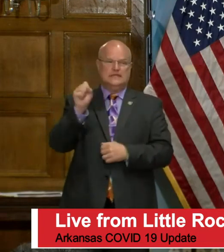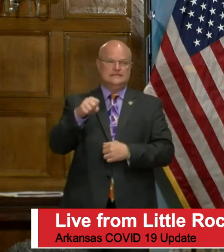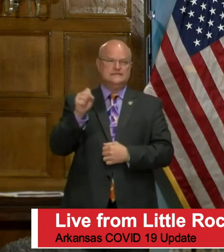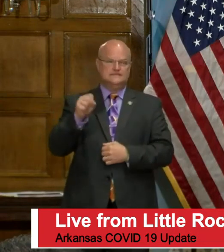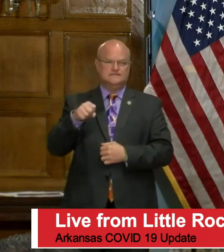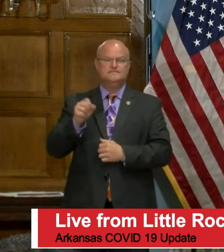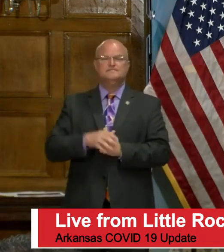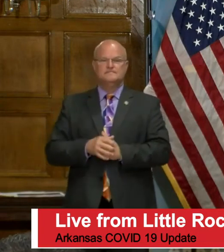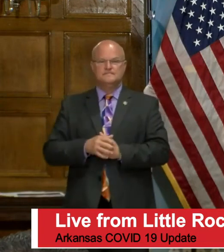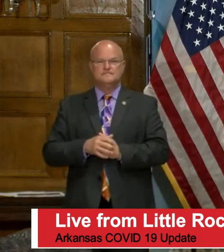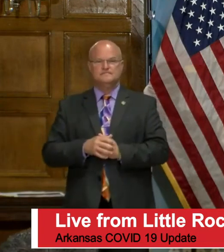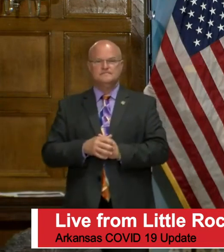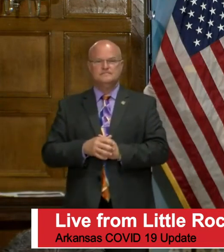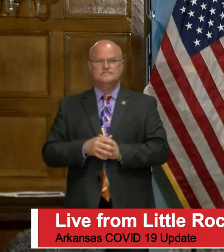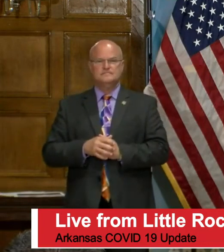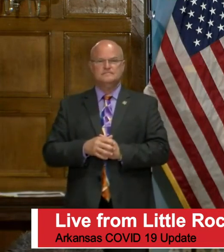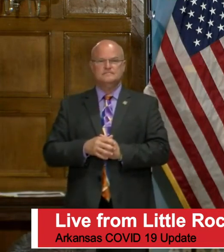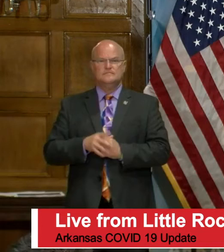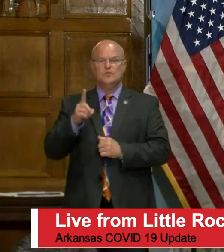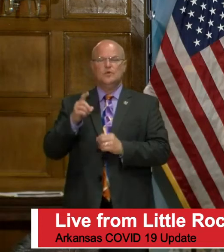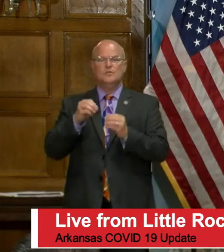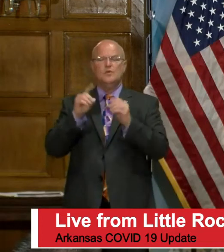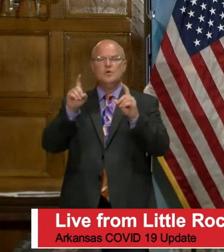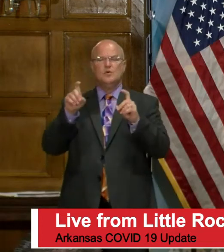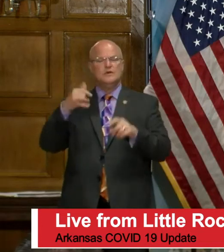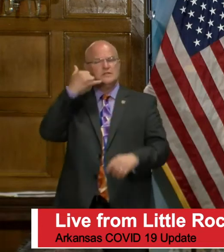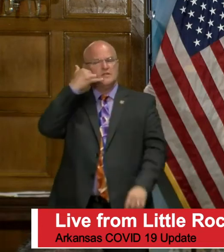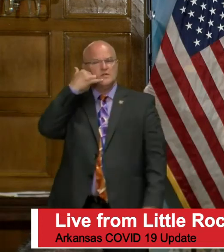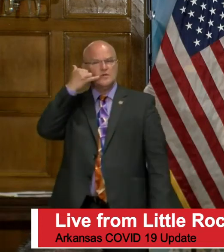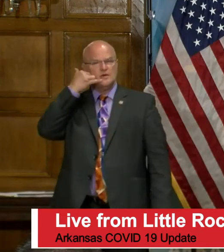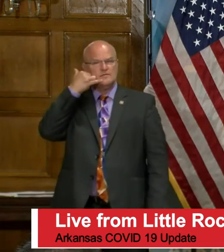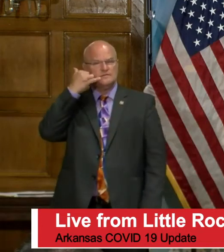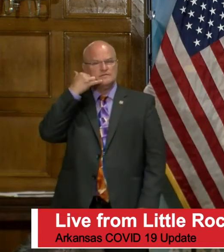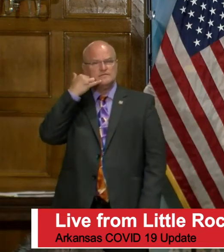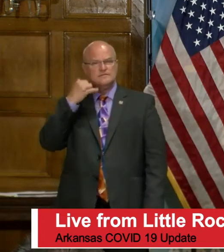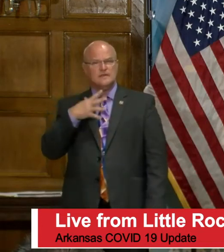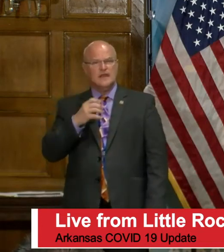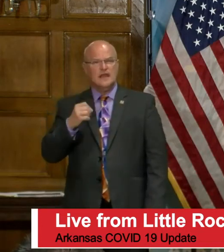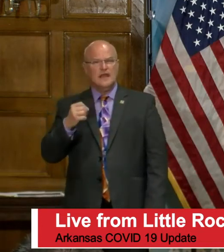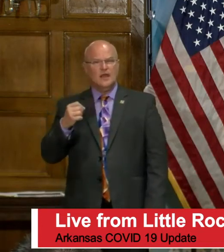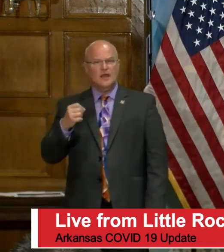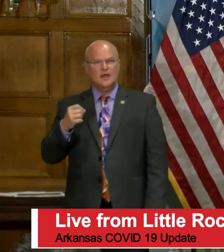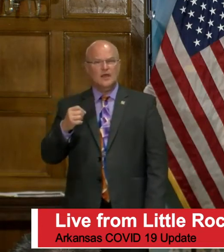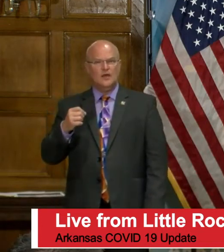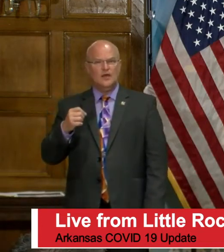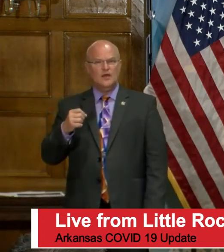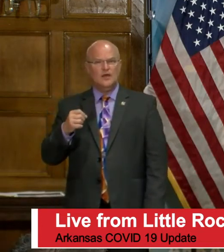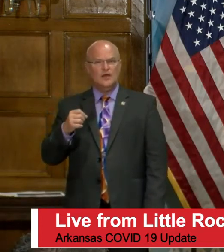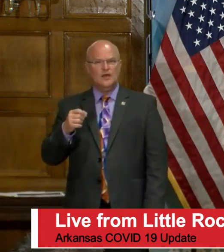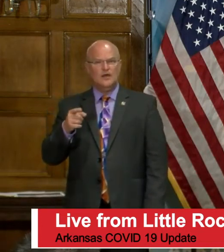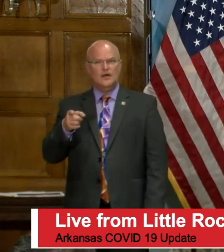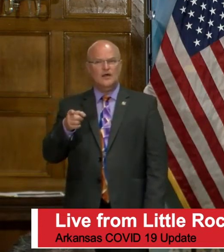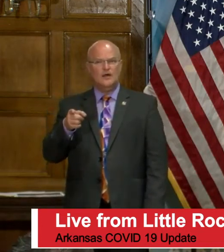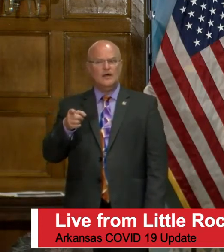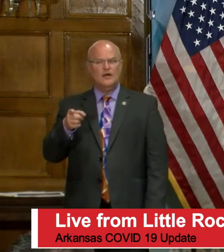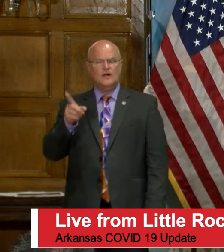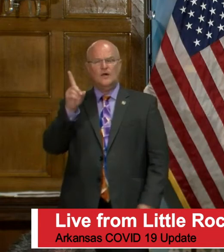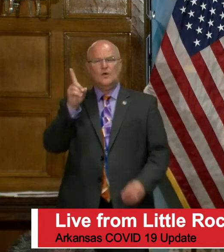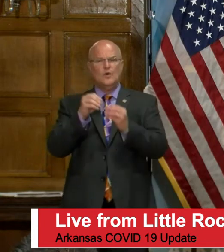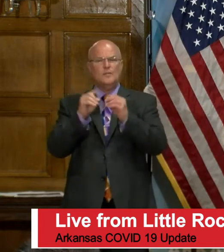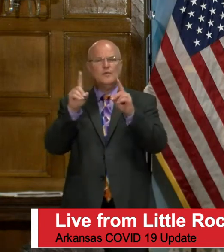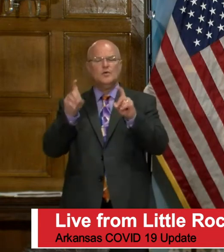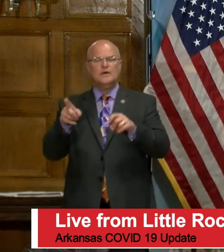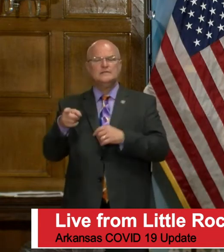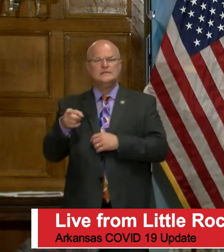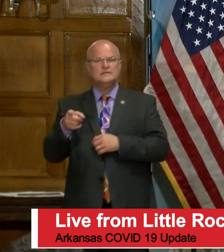yes. Is there one more question remotely, and we'll be... Governor, I have one more